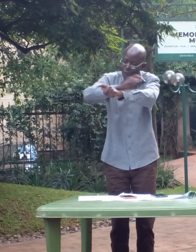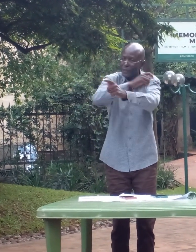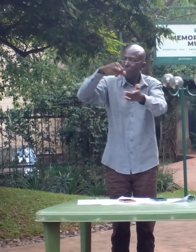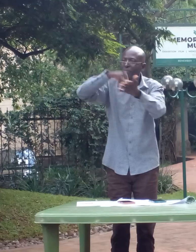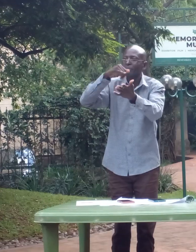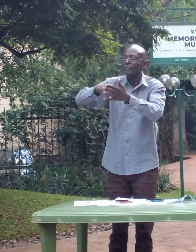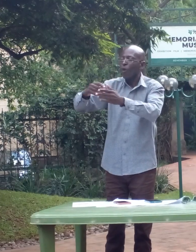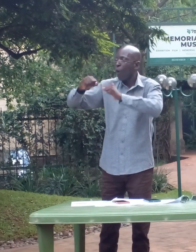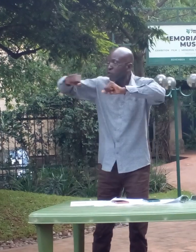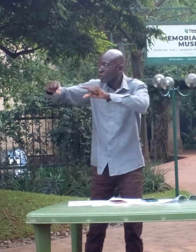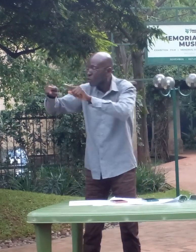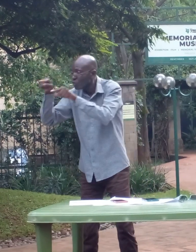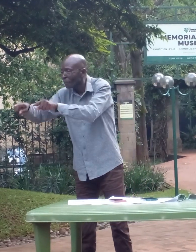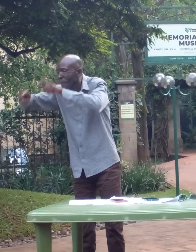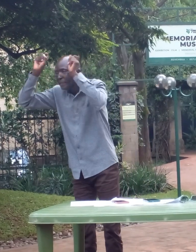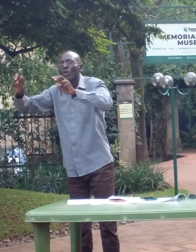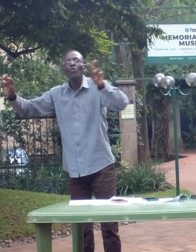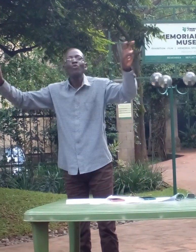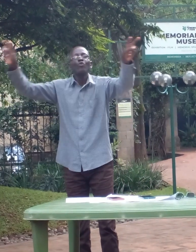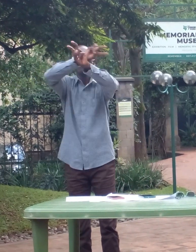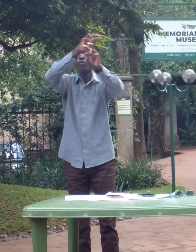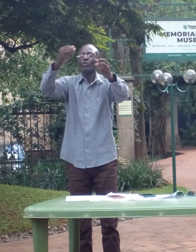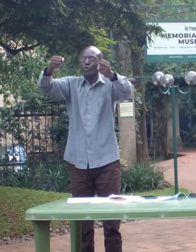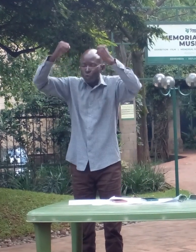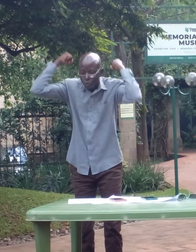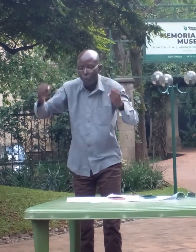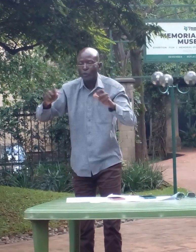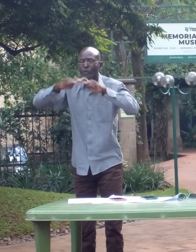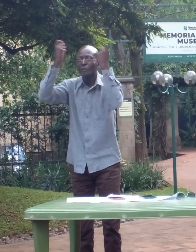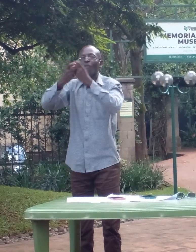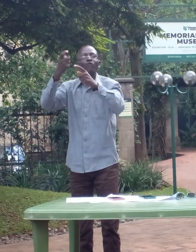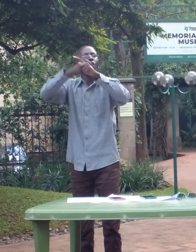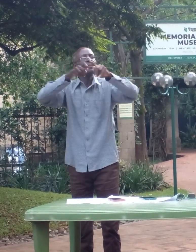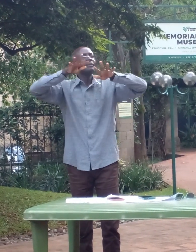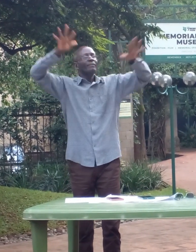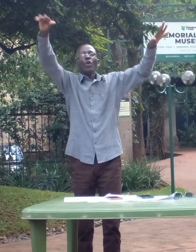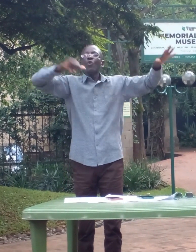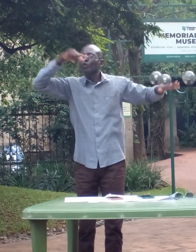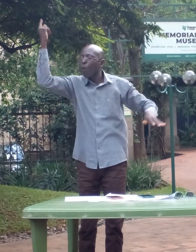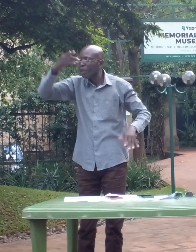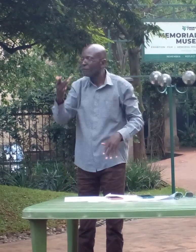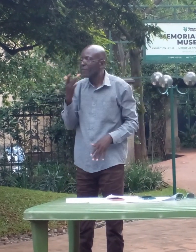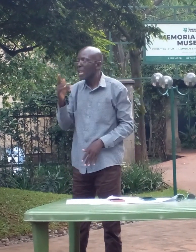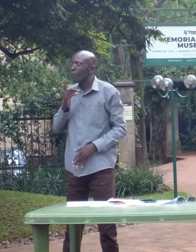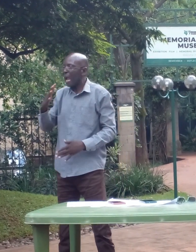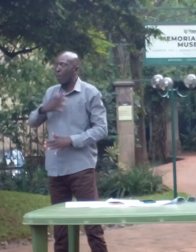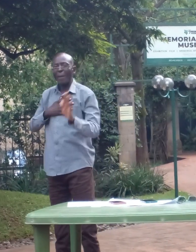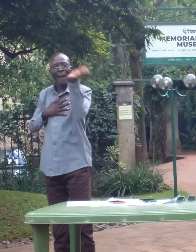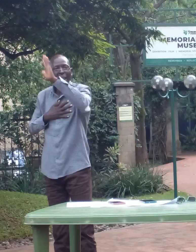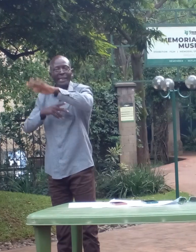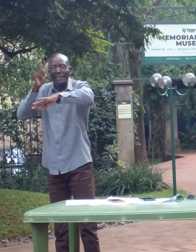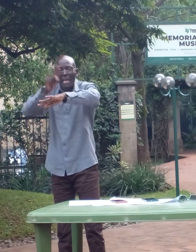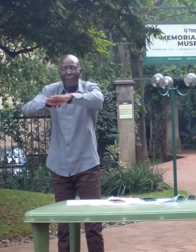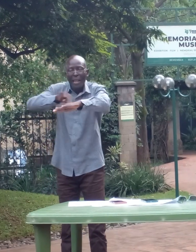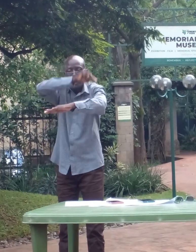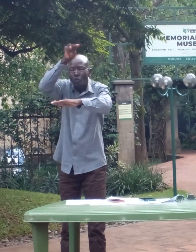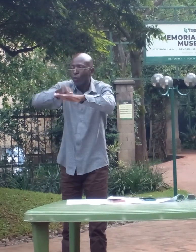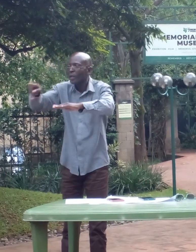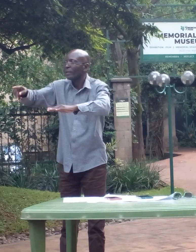months is enough for you to really train and look for other players who are